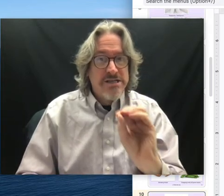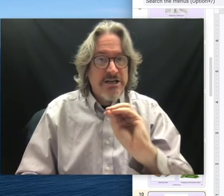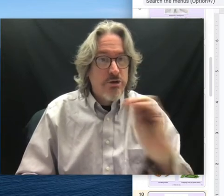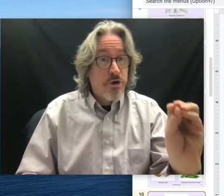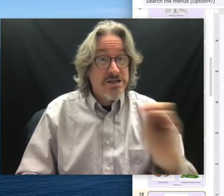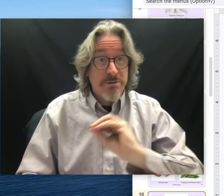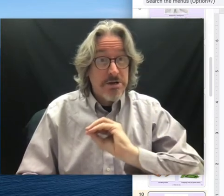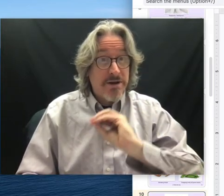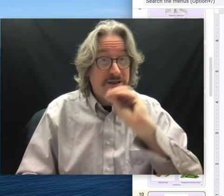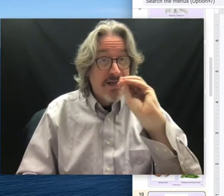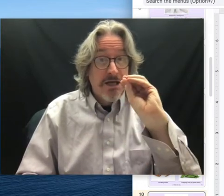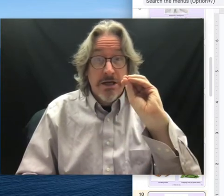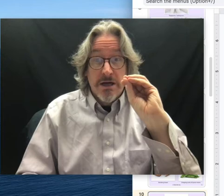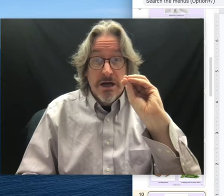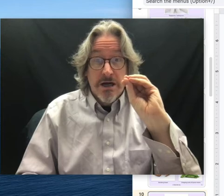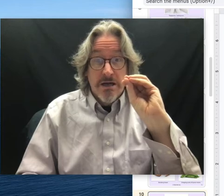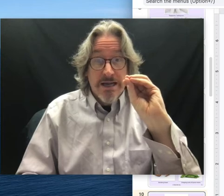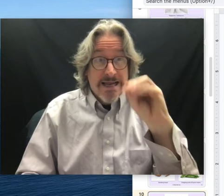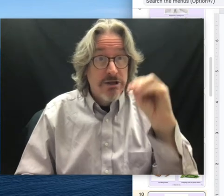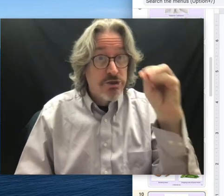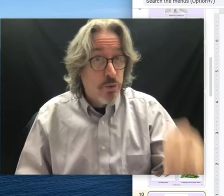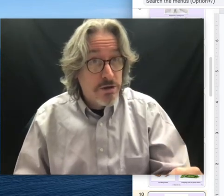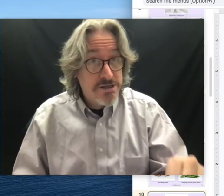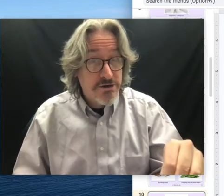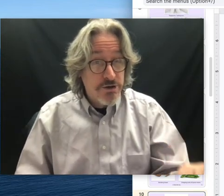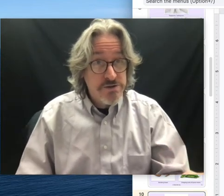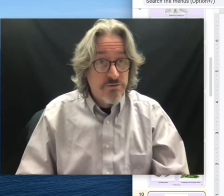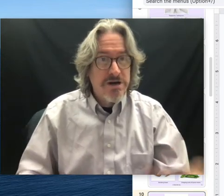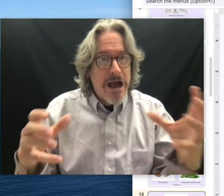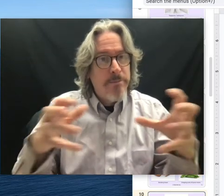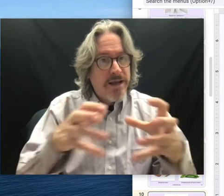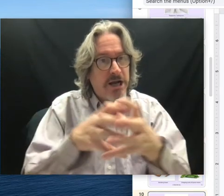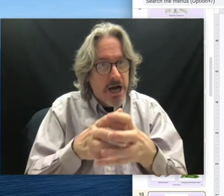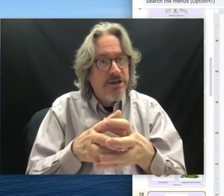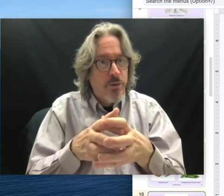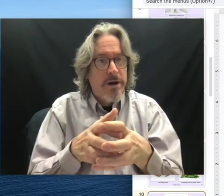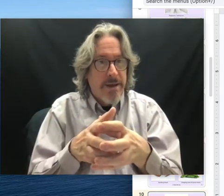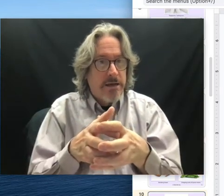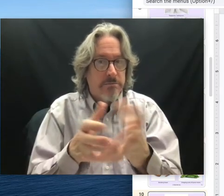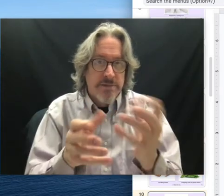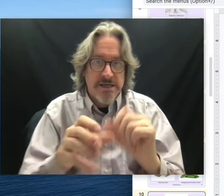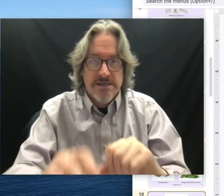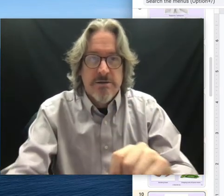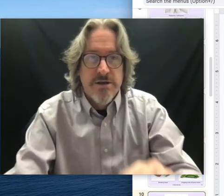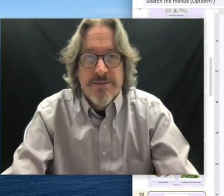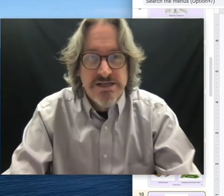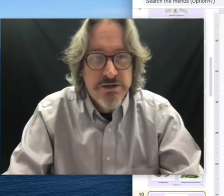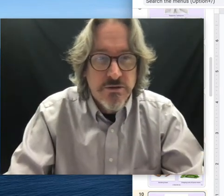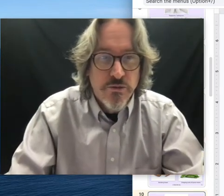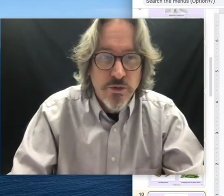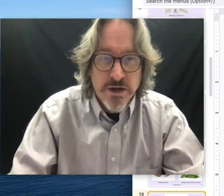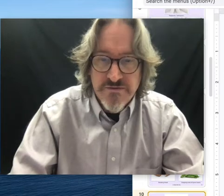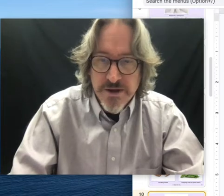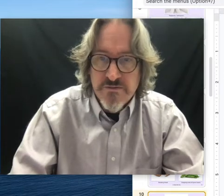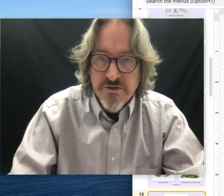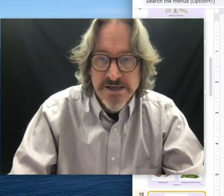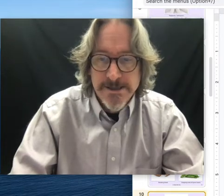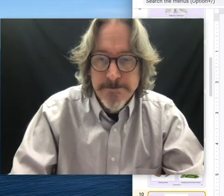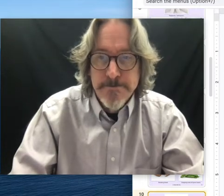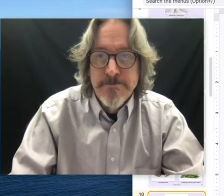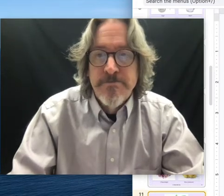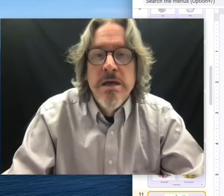I would say don't worry so much about the English words that are used for it. How big a cut do you want to make is the best rule of thumb